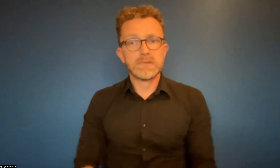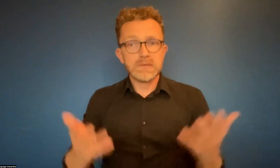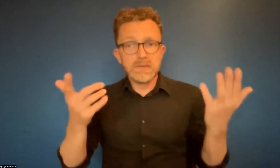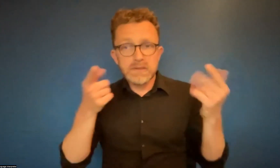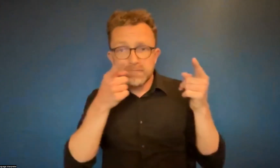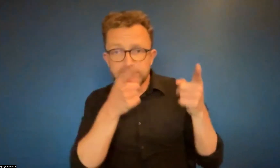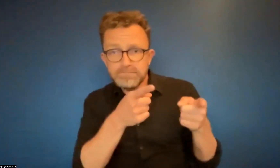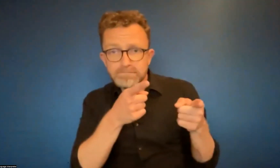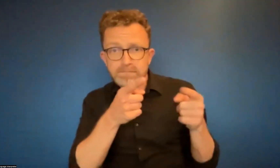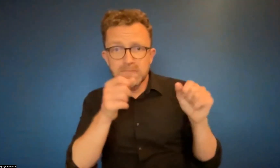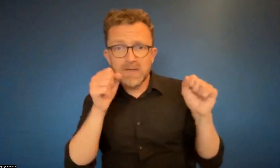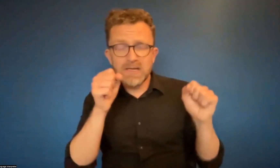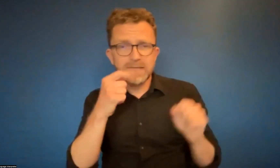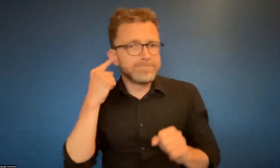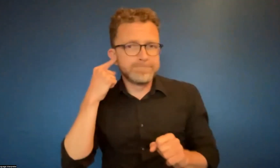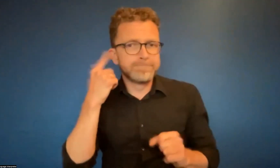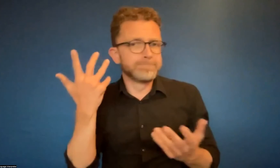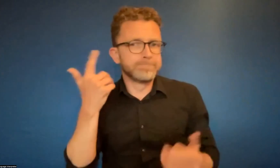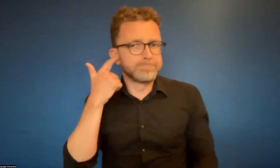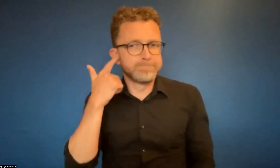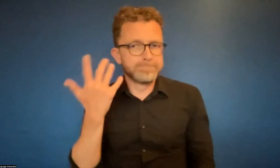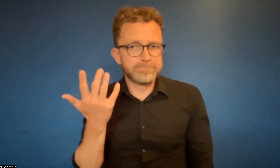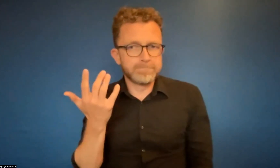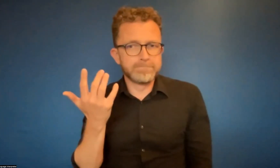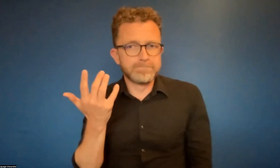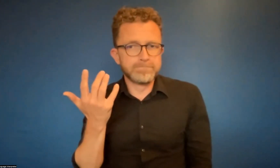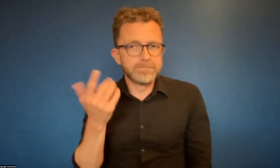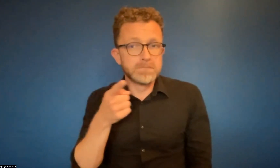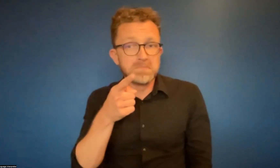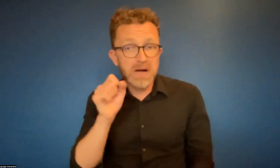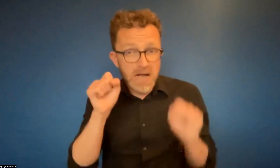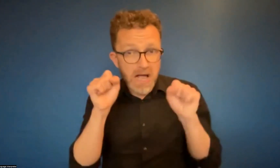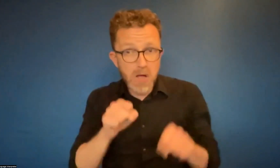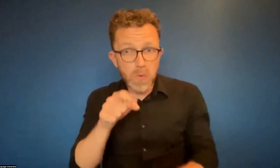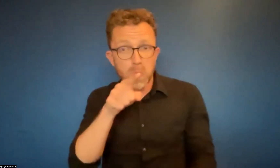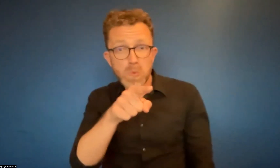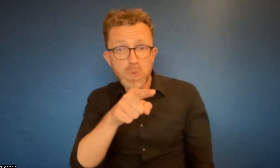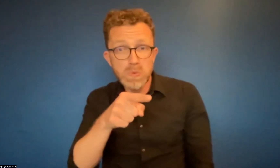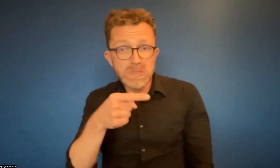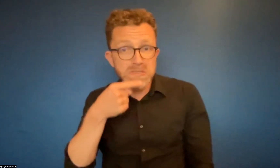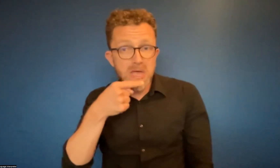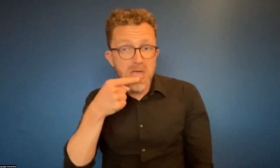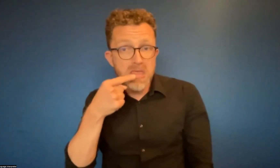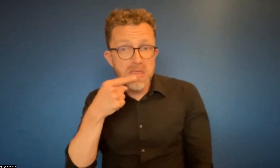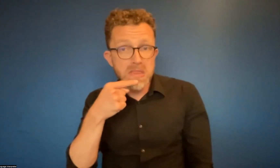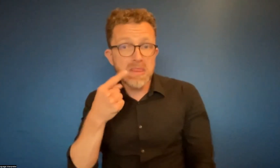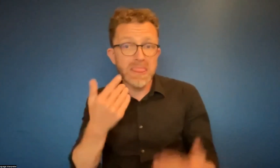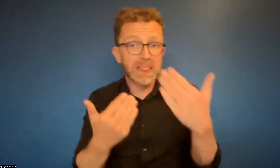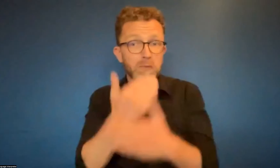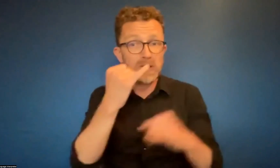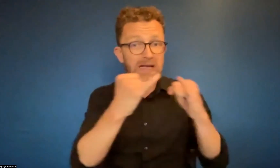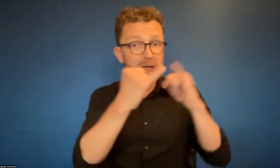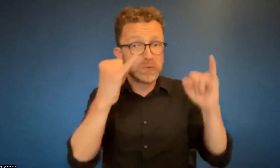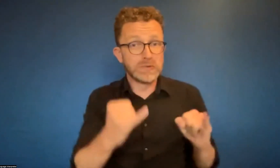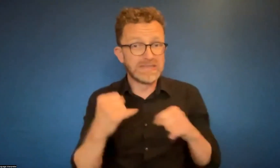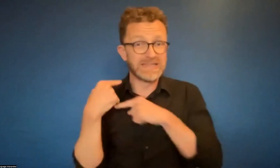institutionalization grant since COVID came up? We have